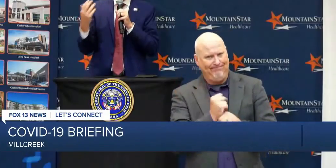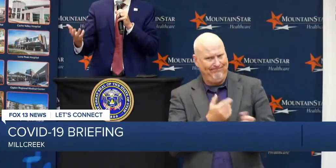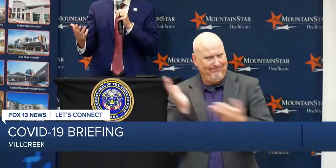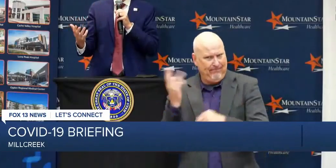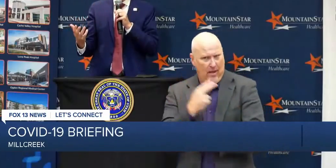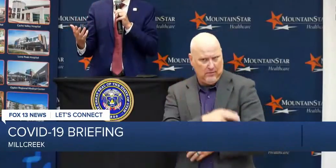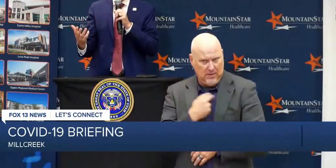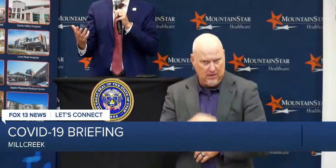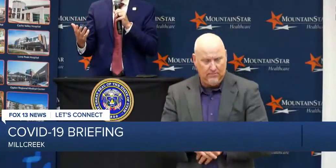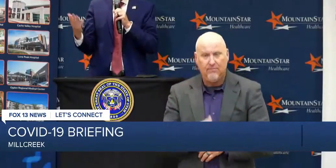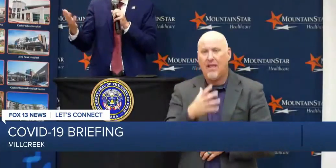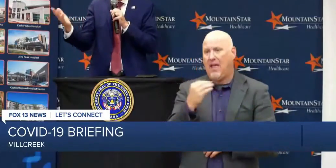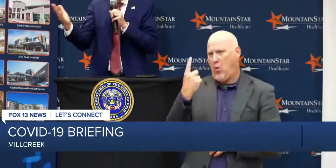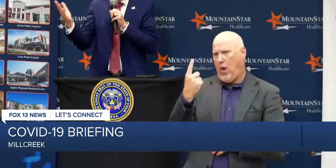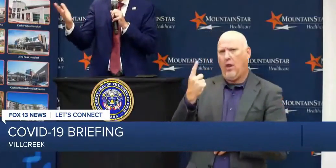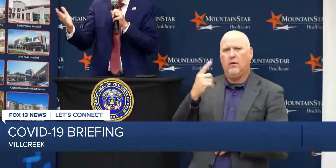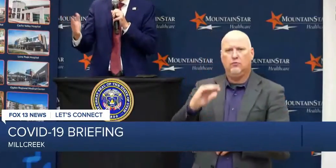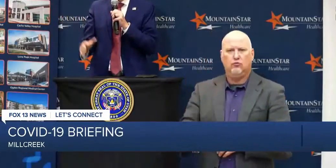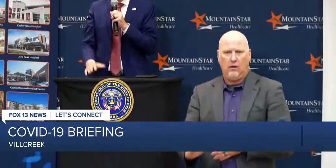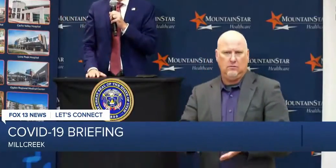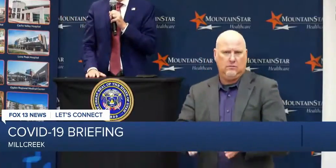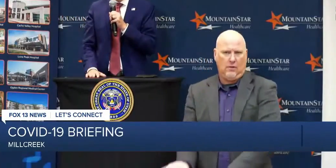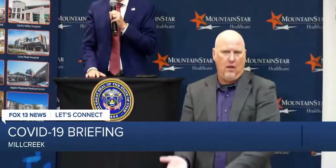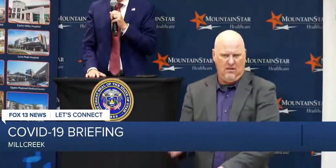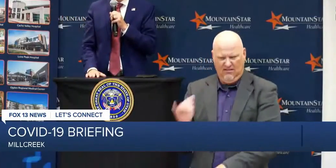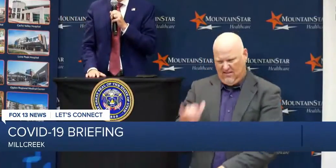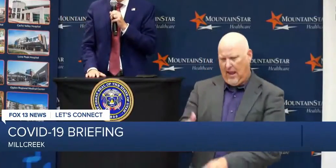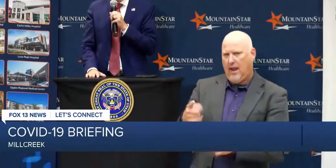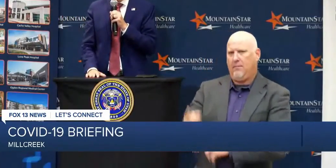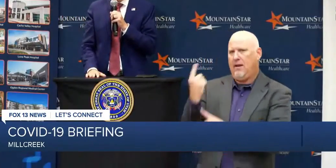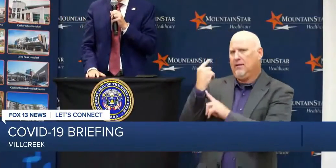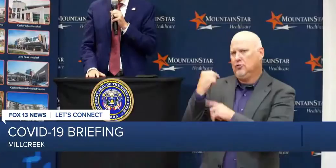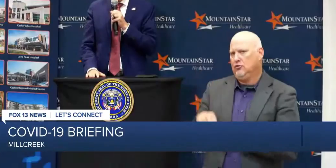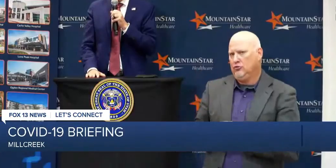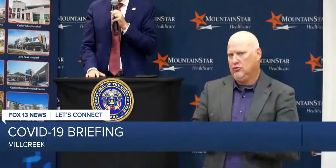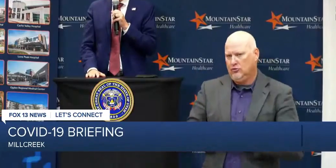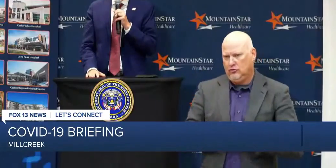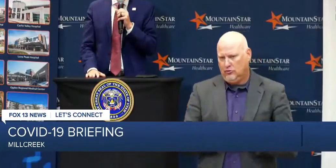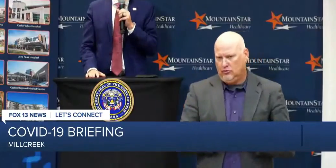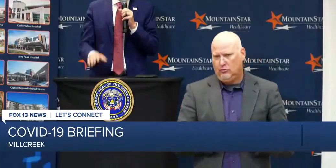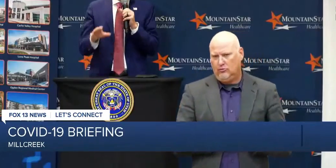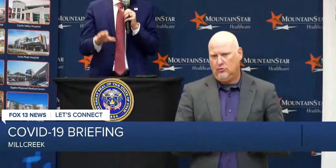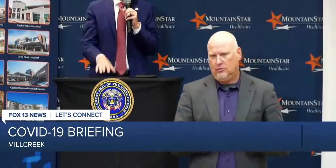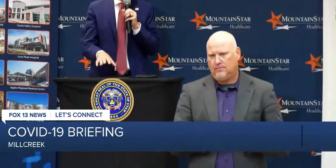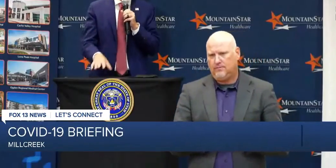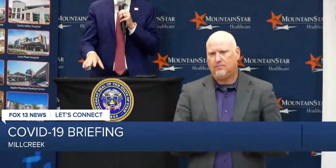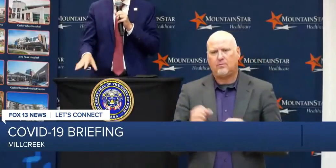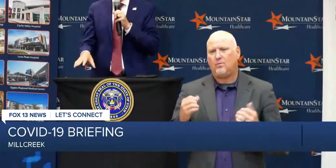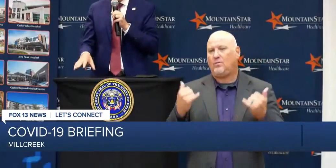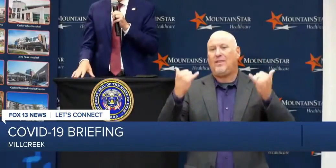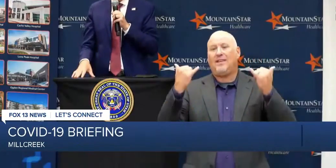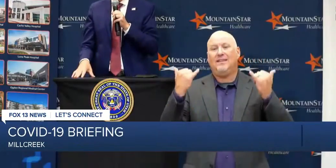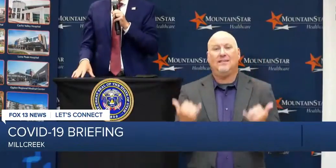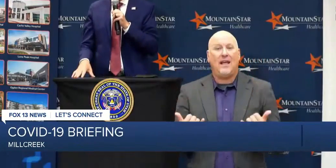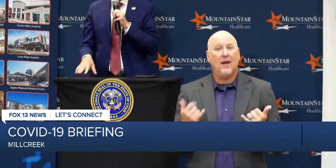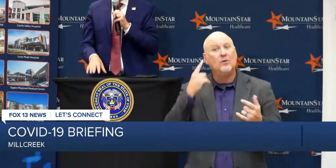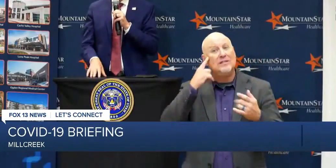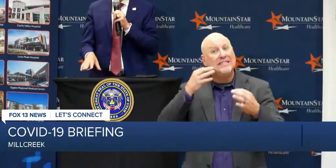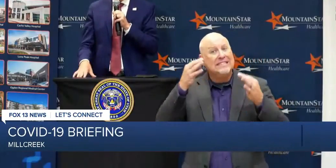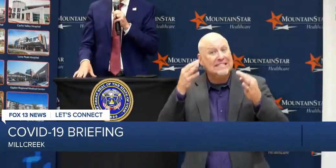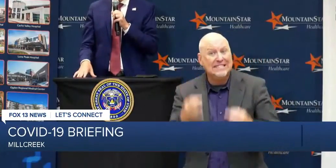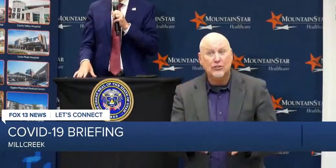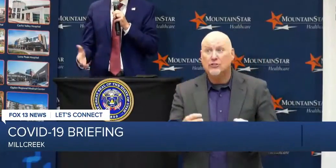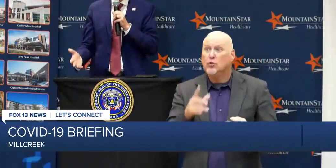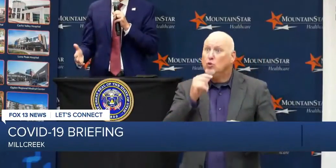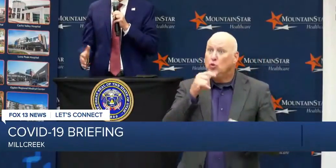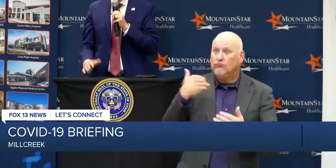need for a mask? That those are decisions that are going to have to be made at every level. But the recommendation is, if you're